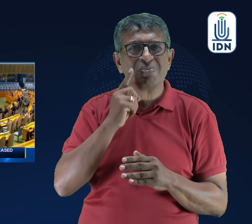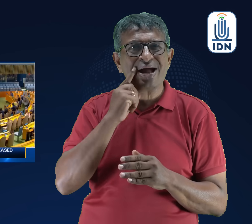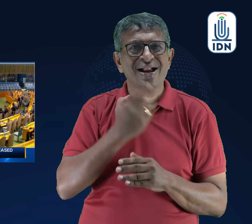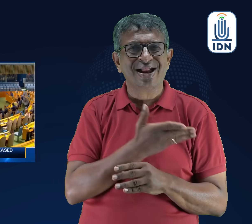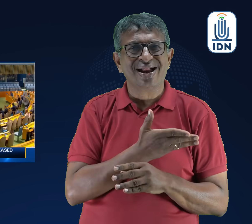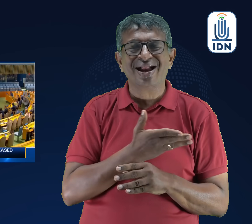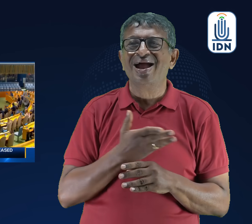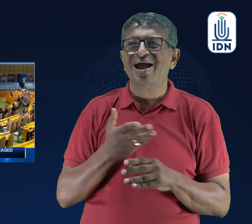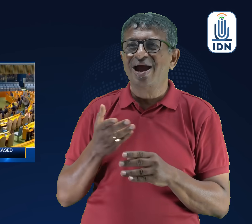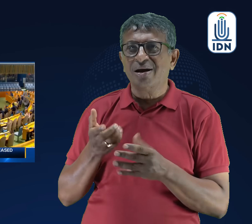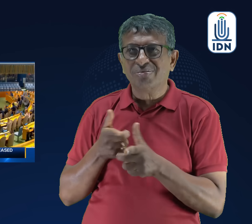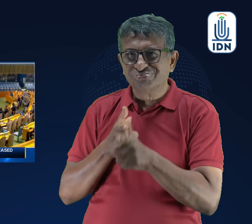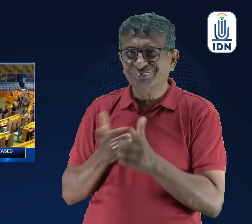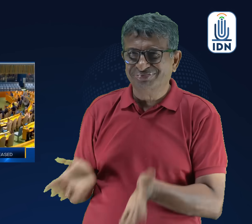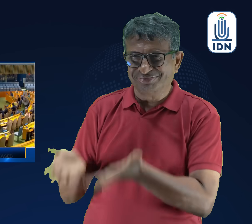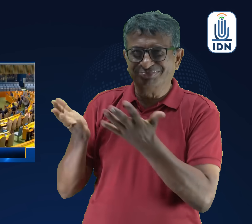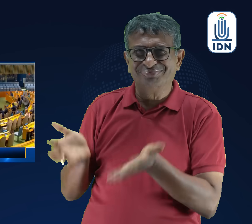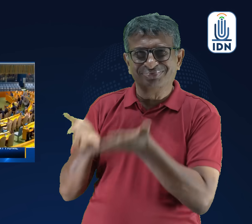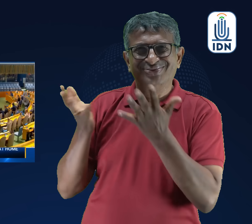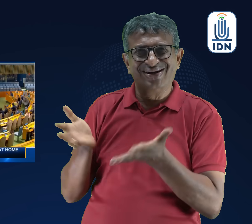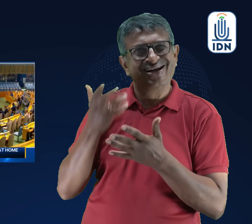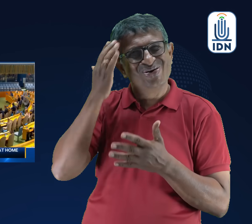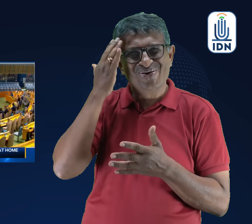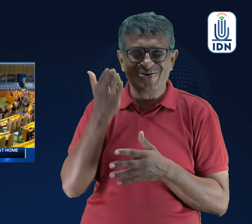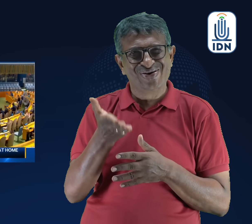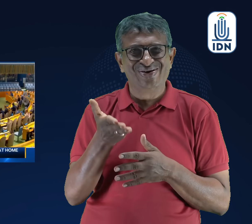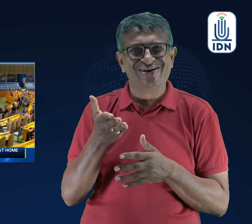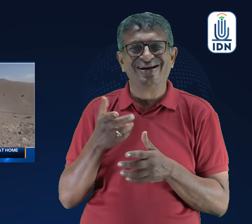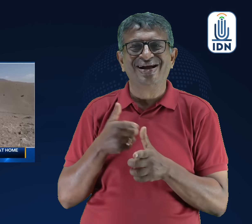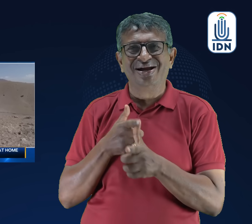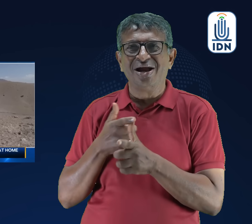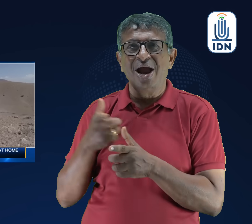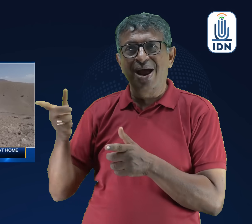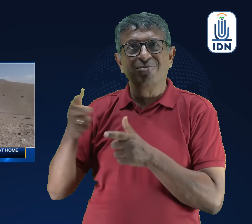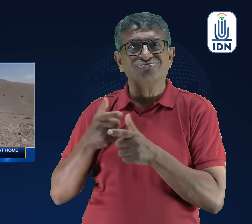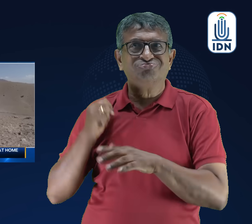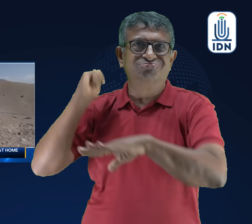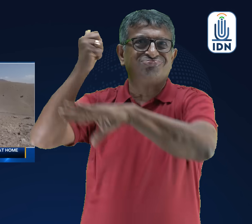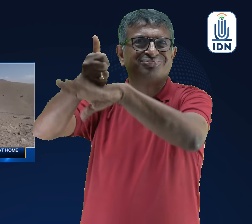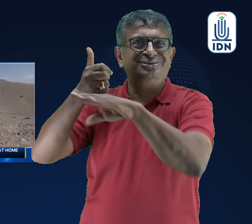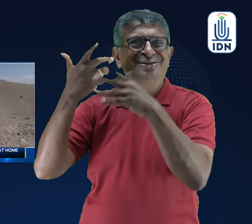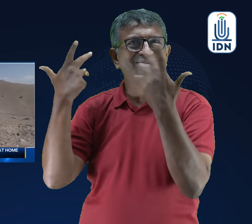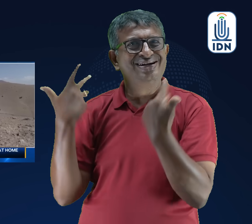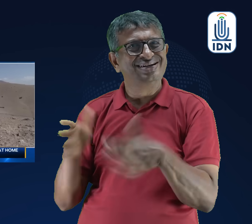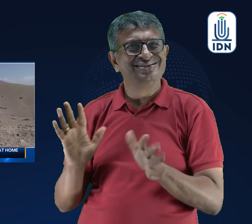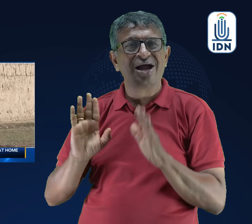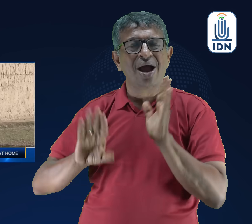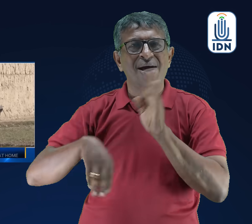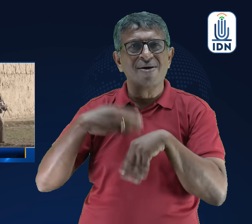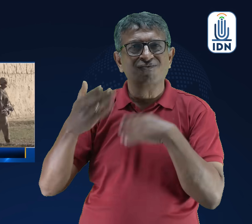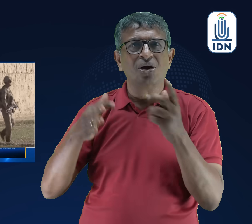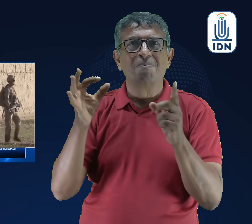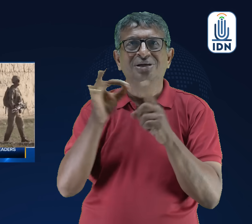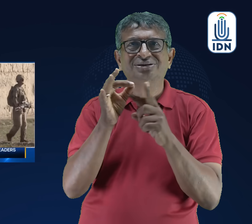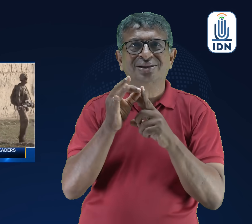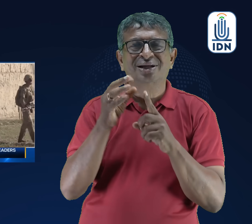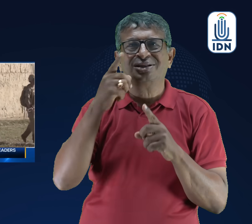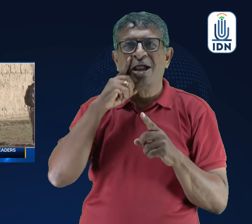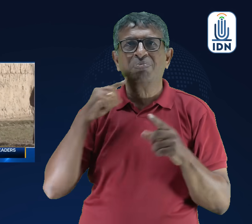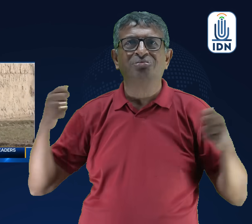same Pakistan has now voted for the resolution that is against the Taliban. Also look at the United States. They spent 20 years fighting the Taliban. This is the same